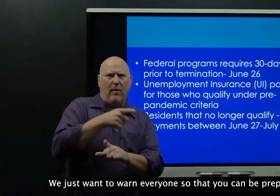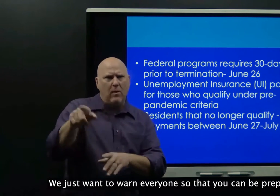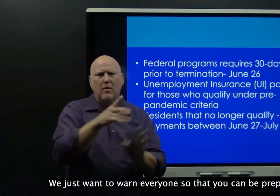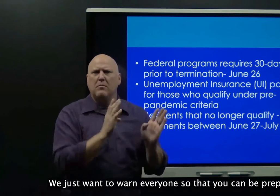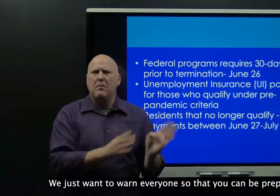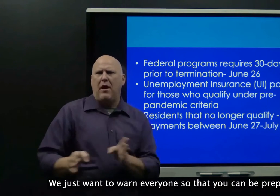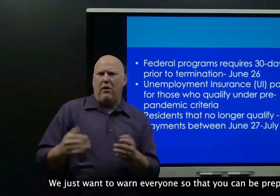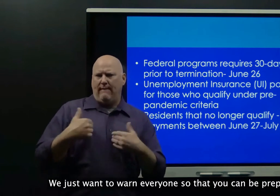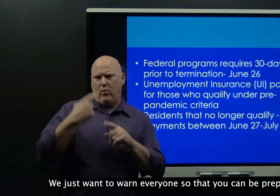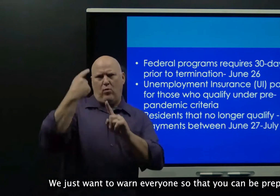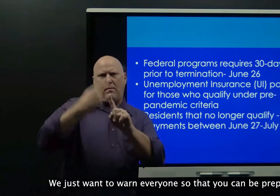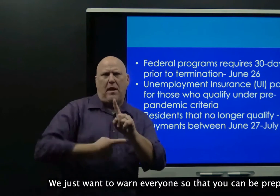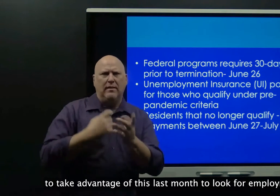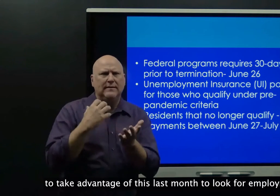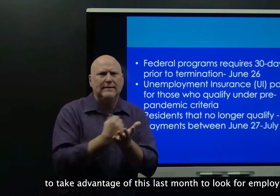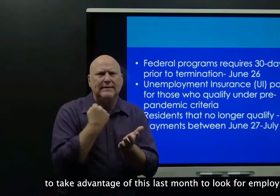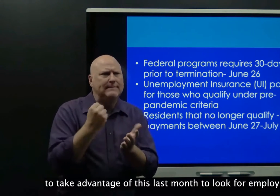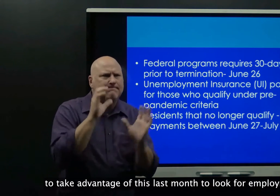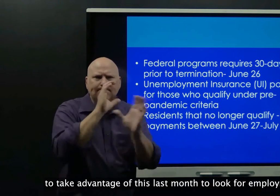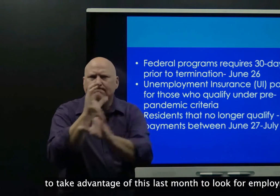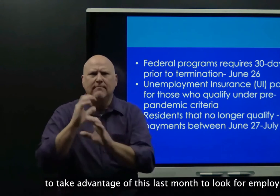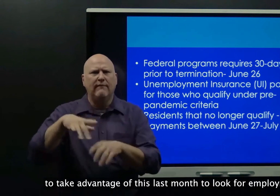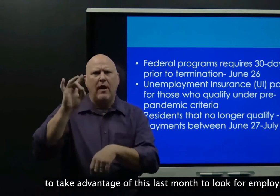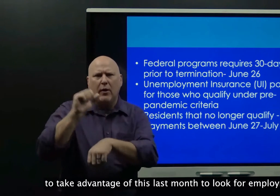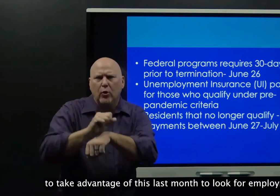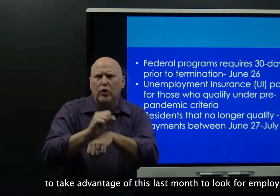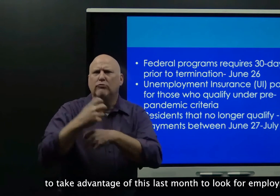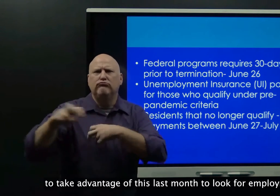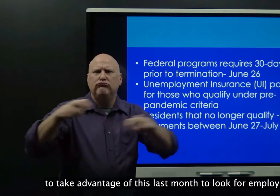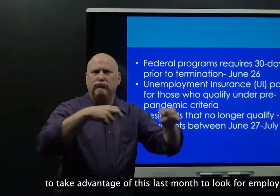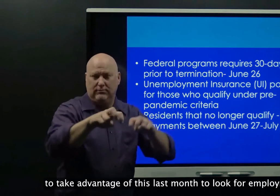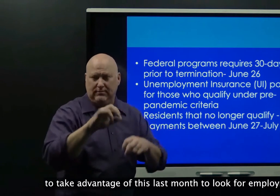so that you can be prepared to take advantage of this last month to look for employment.